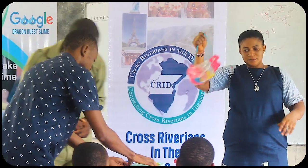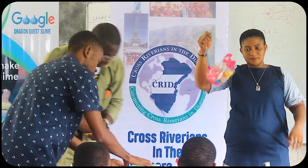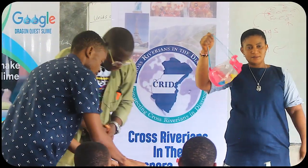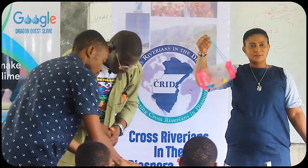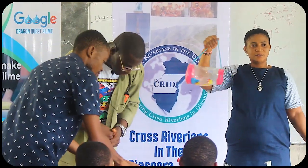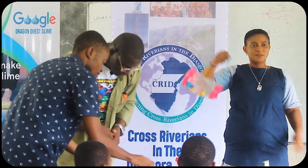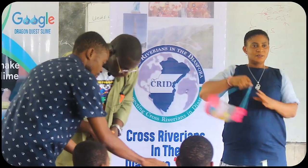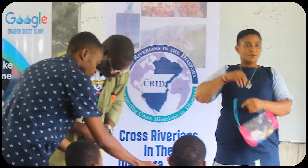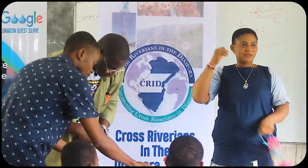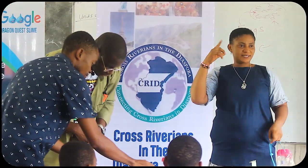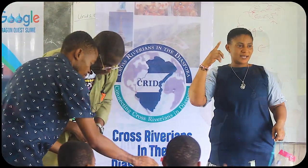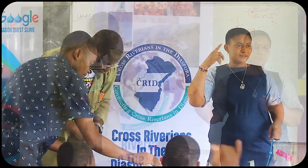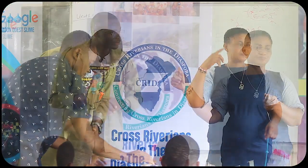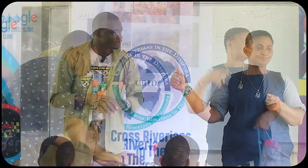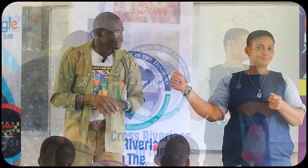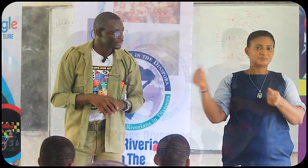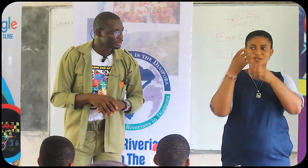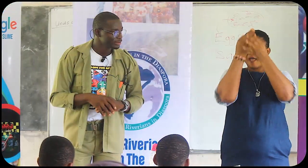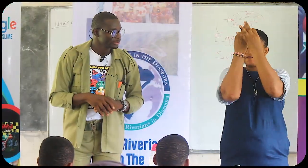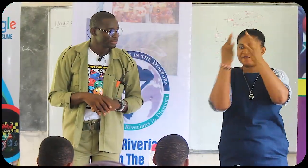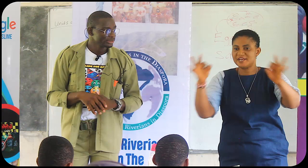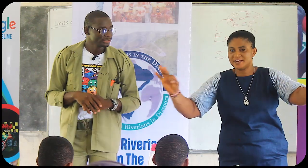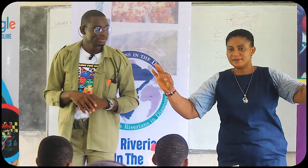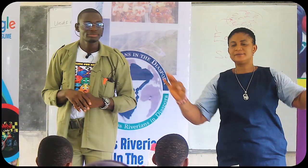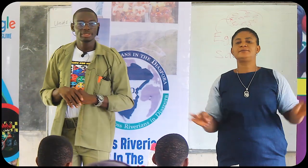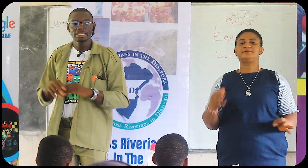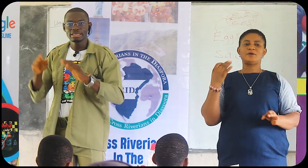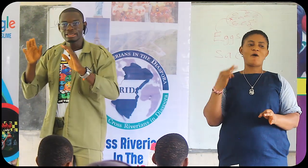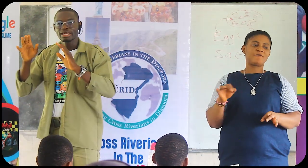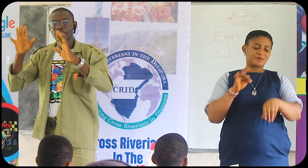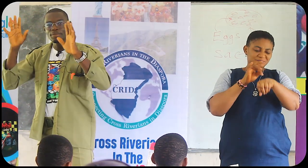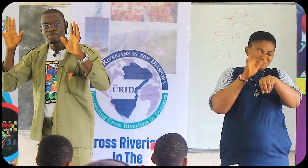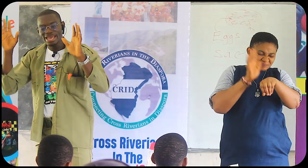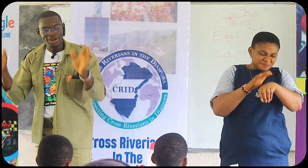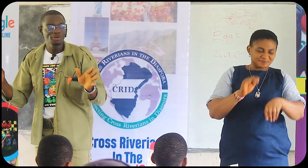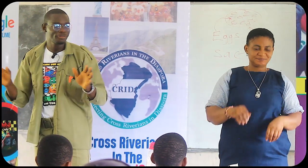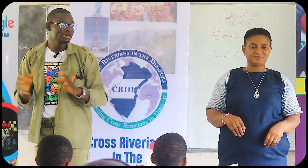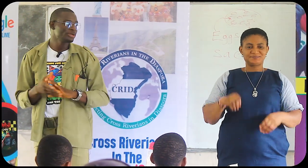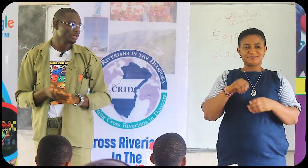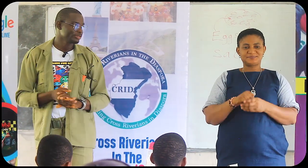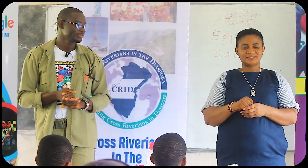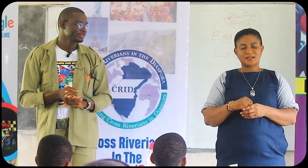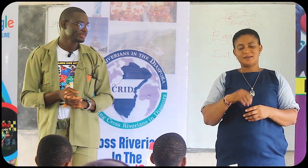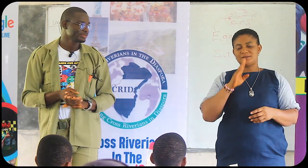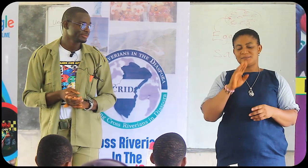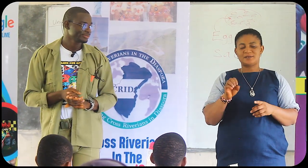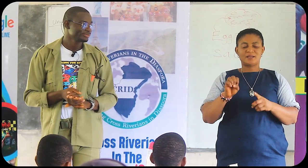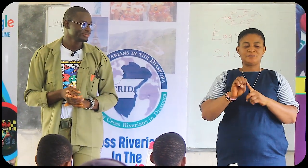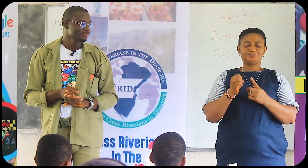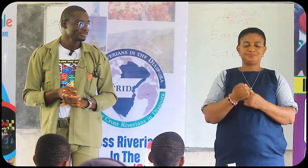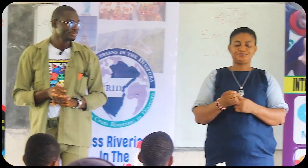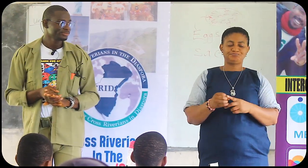Yeah. Understand? Okay. How about Free. in a eco-friendly way?